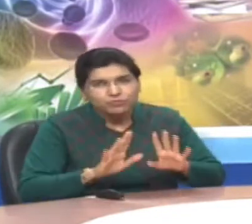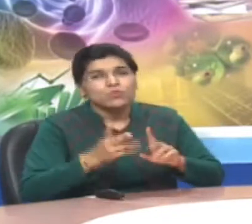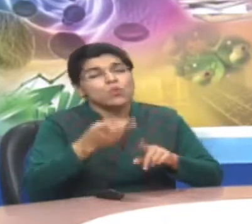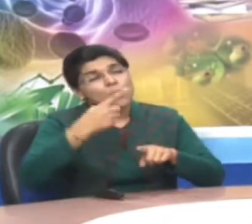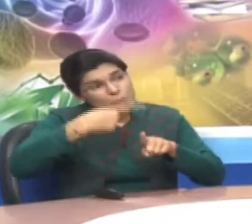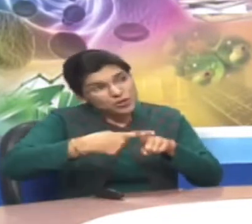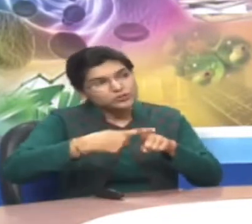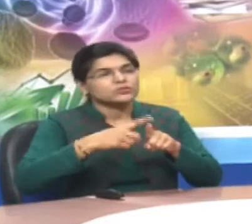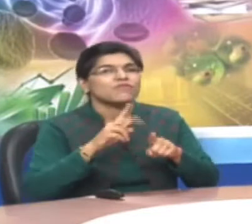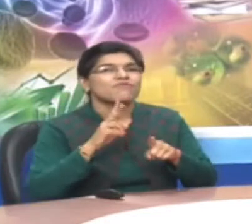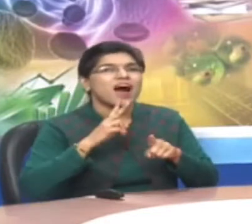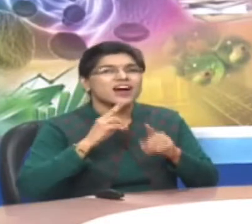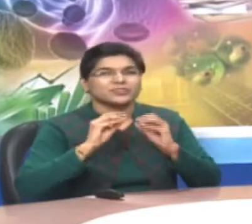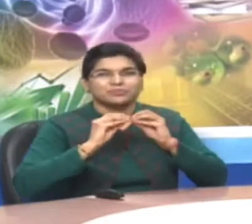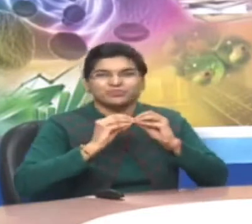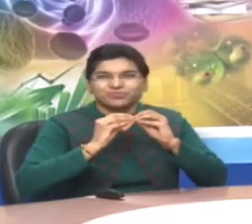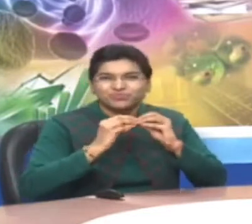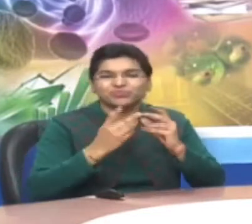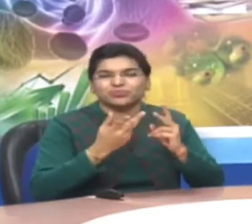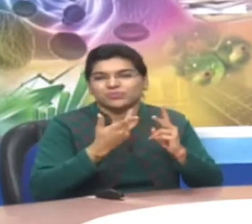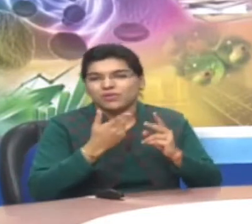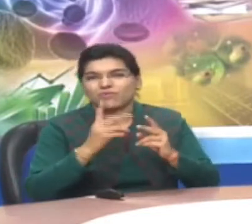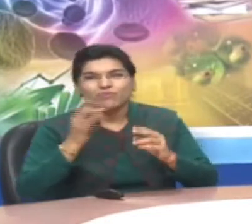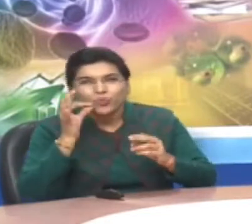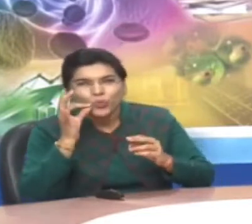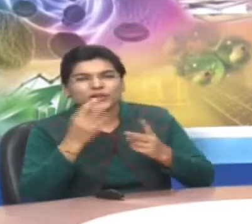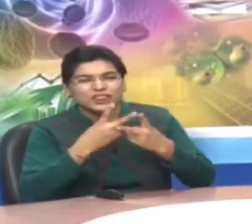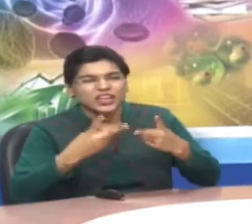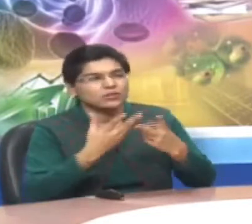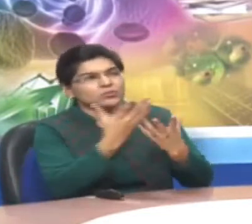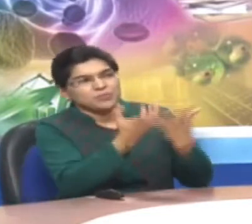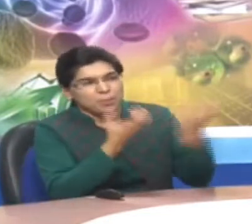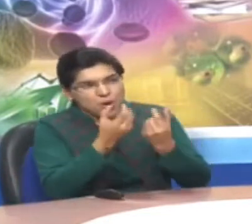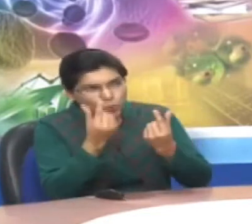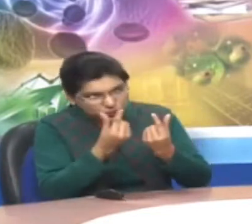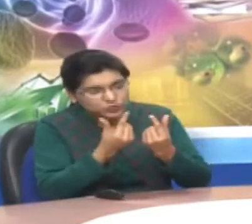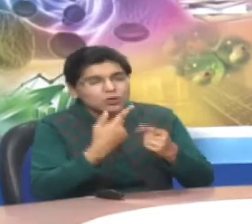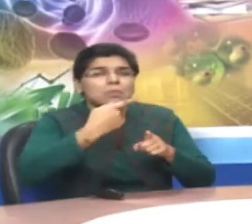baker and the greengrocer, of course, and then there's a milkman.